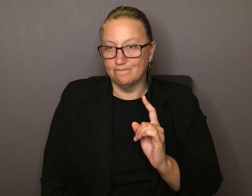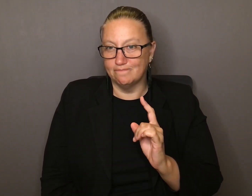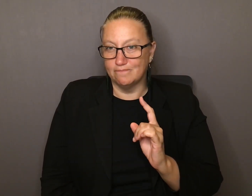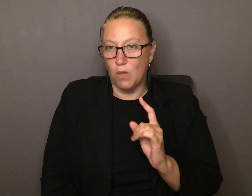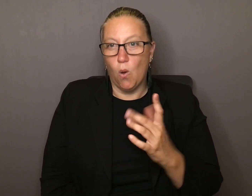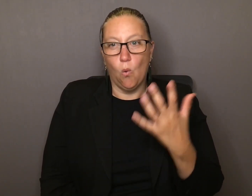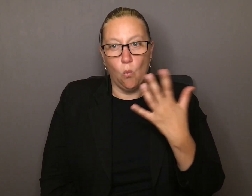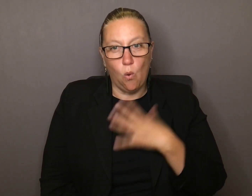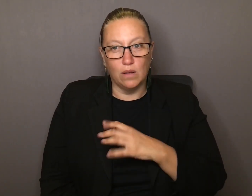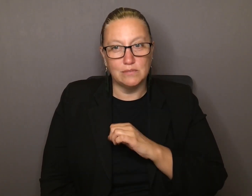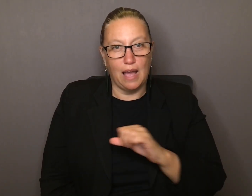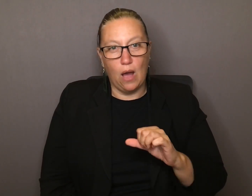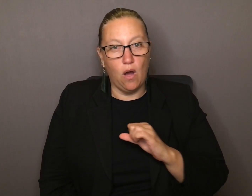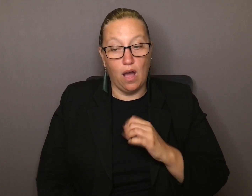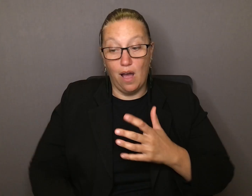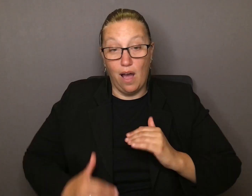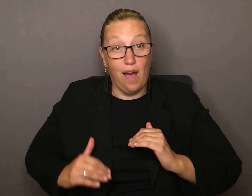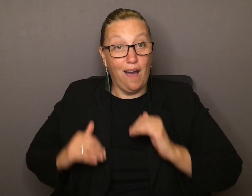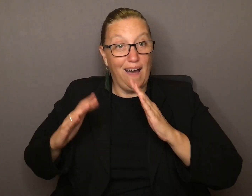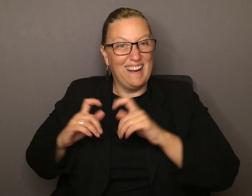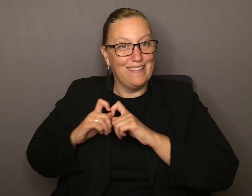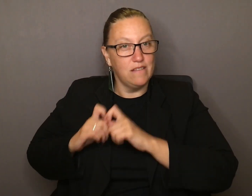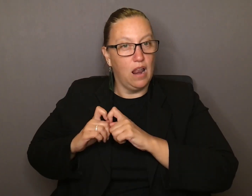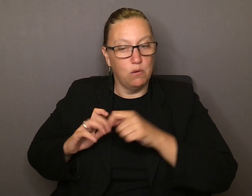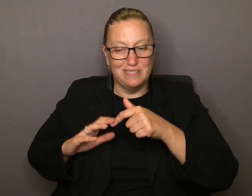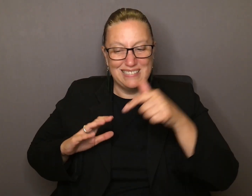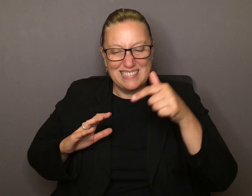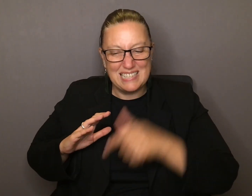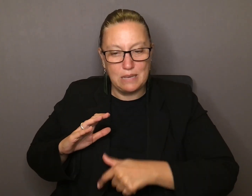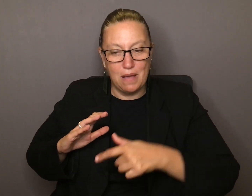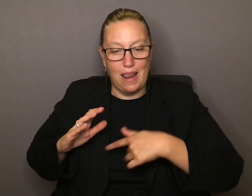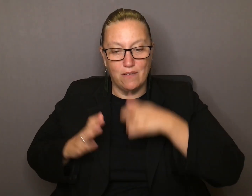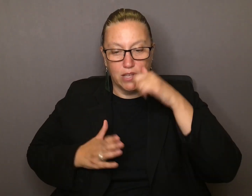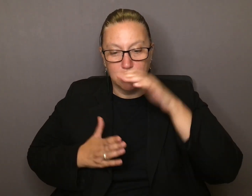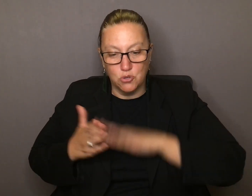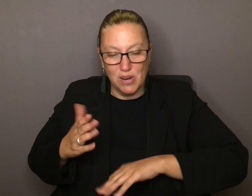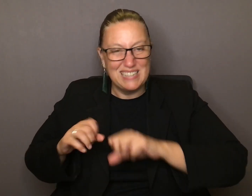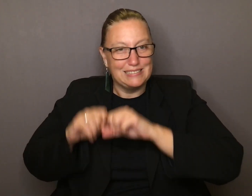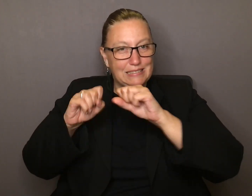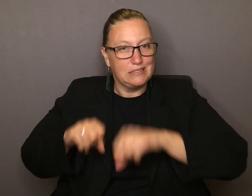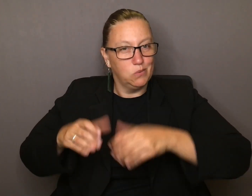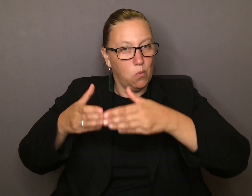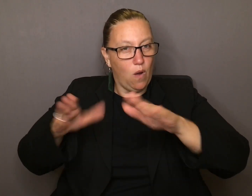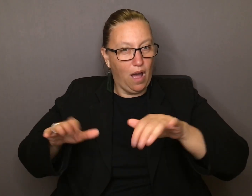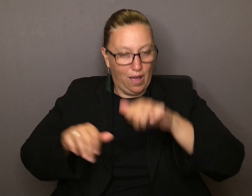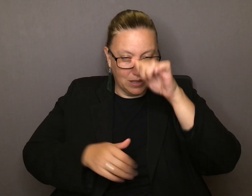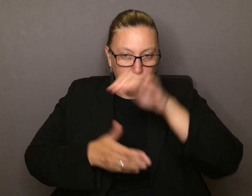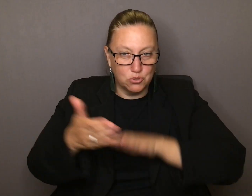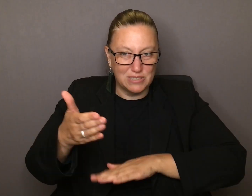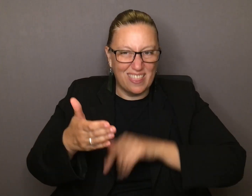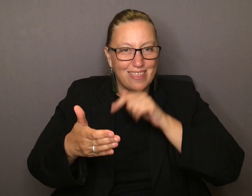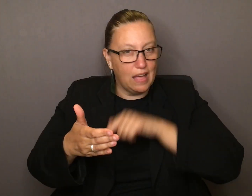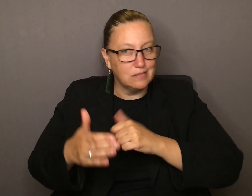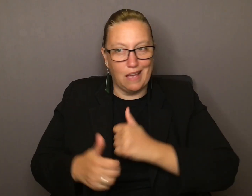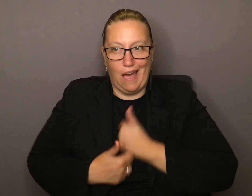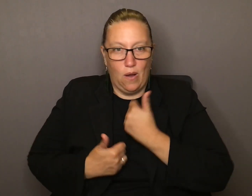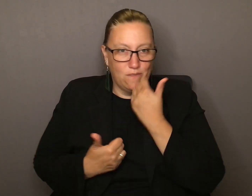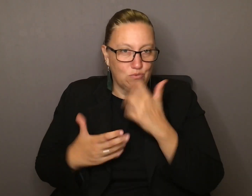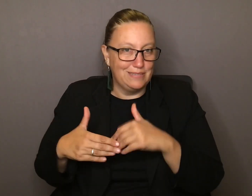highly valuable, deep, lived and systemic expertise is the everyday for them, and that they